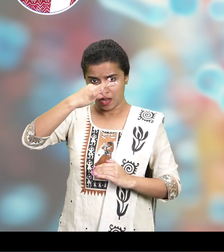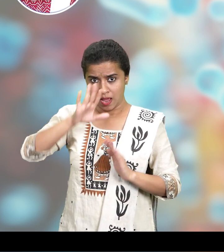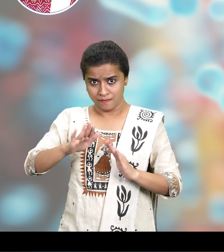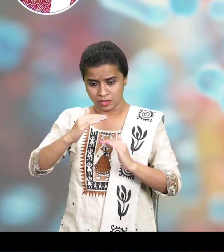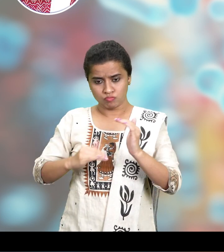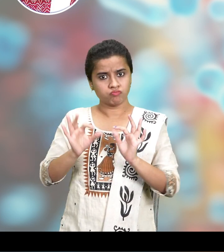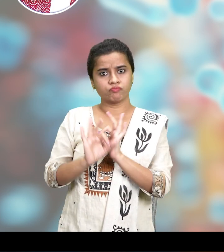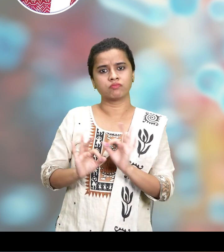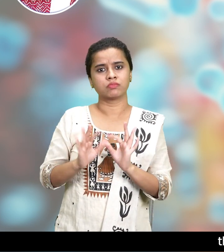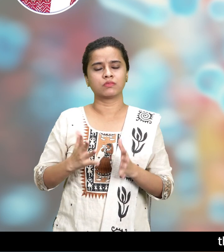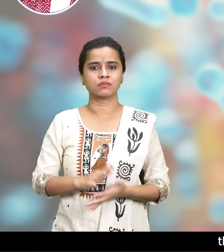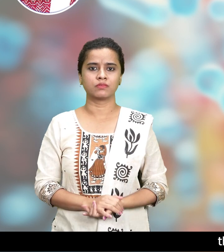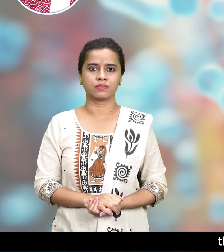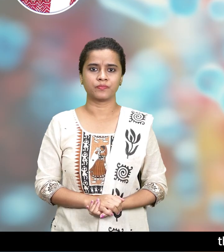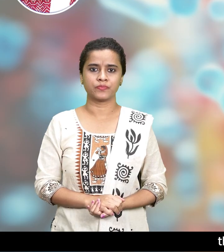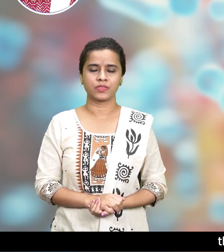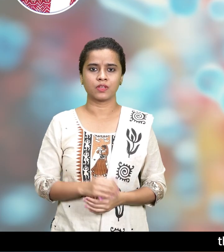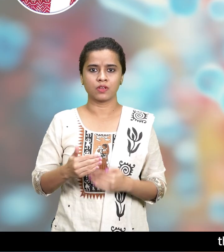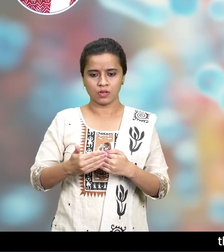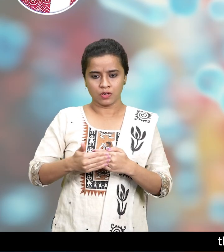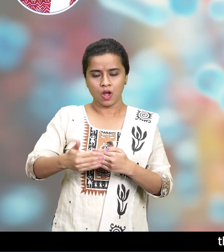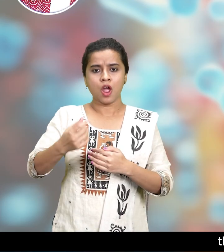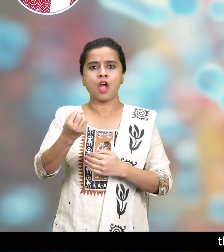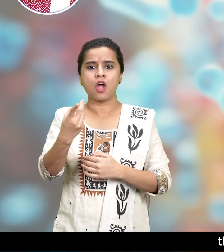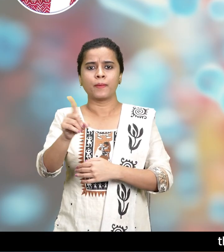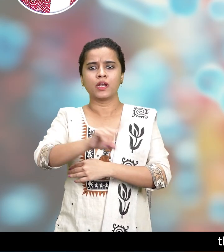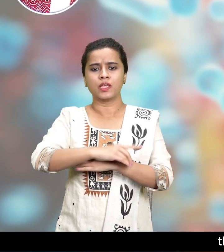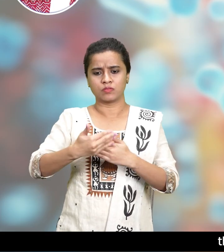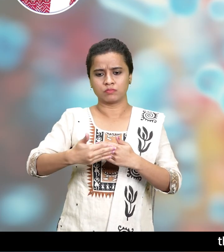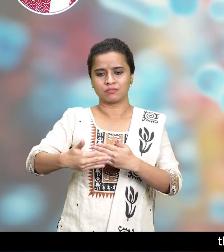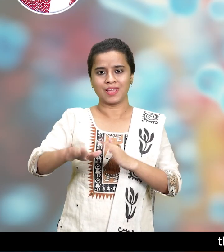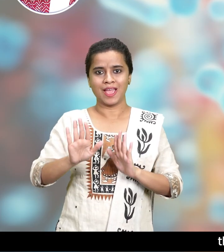or the duration of the disease.